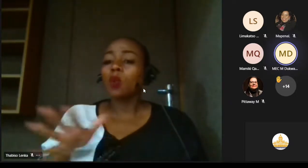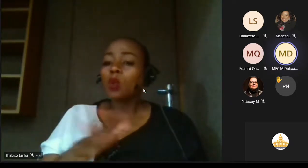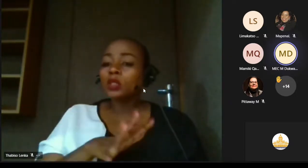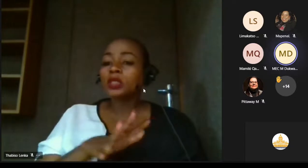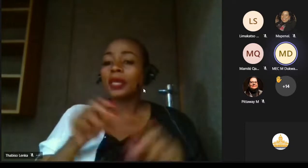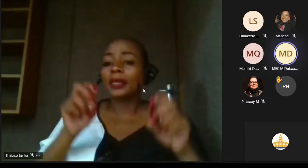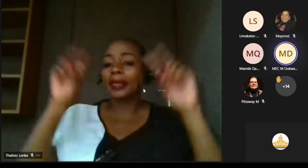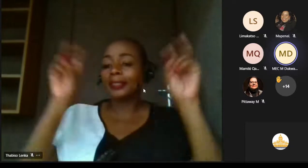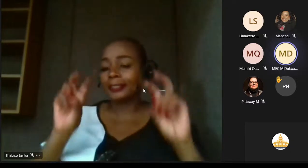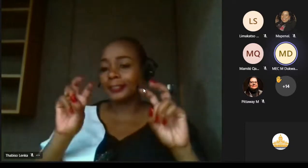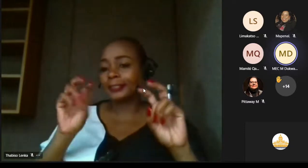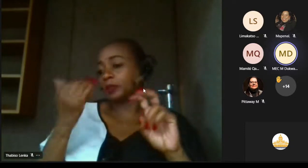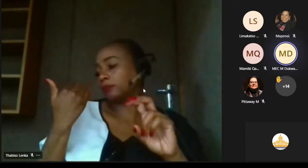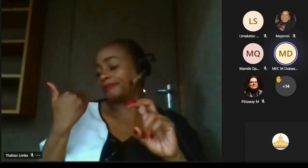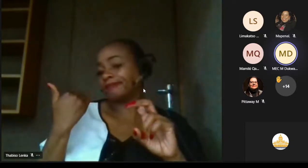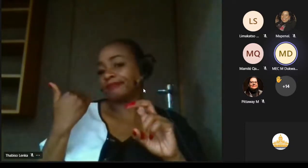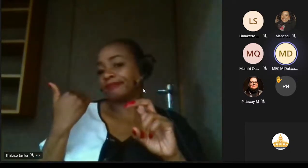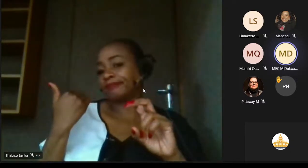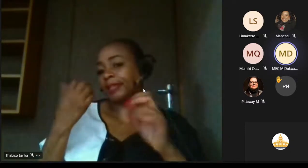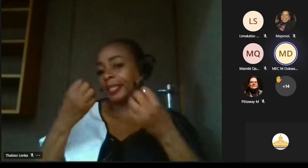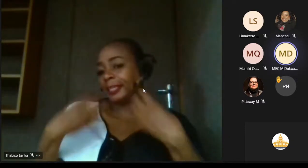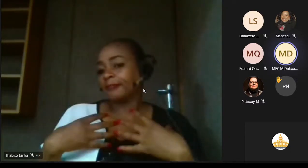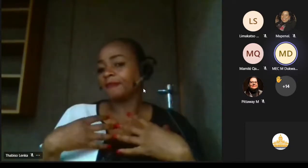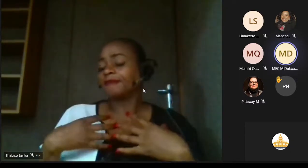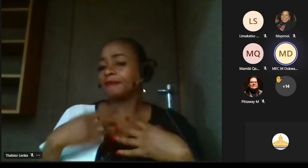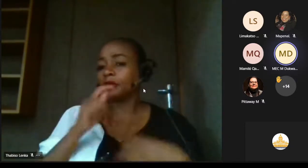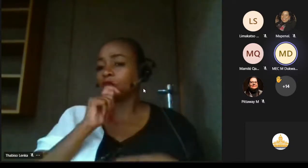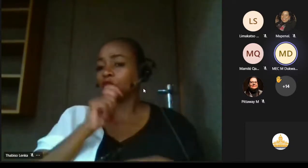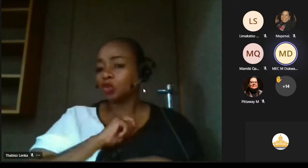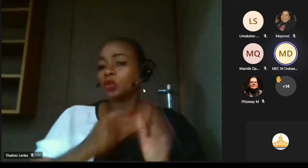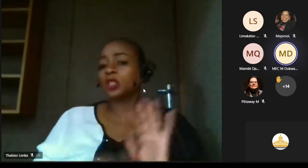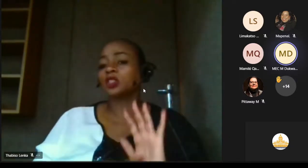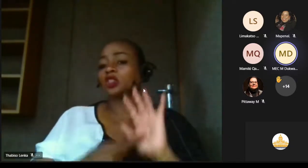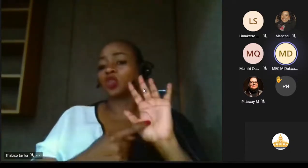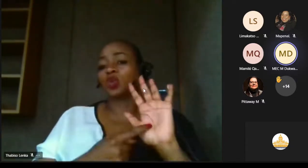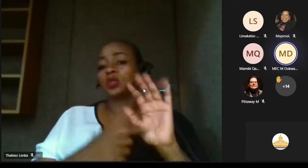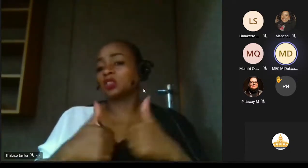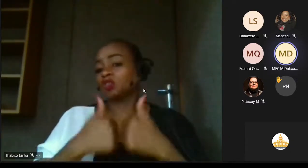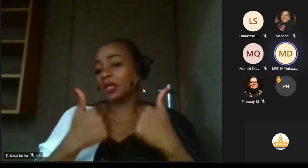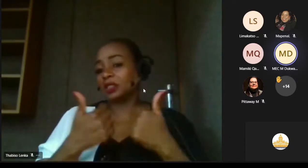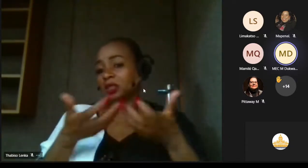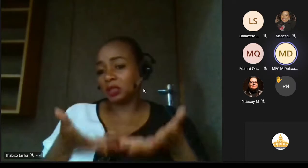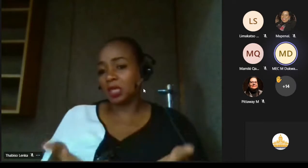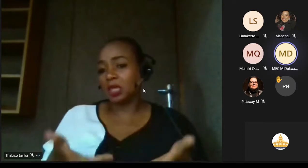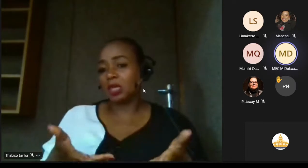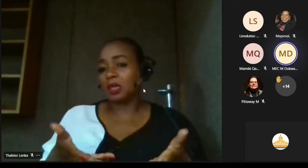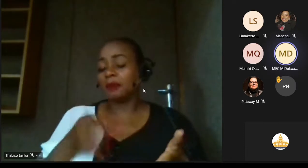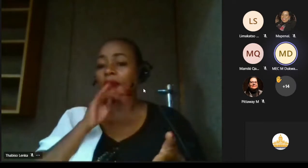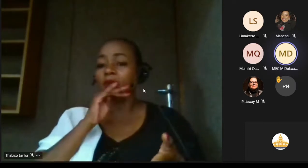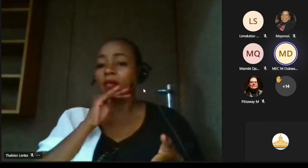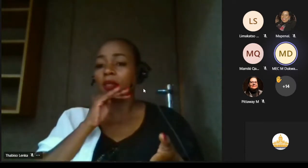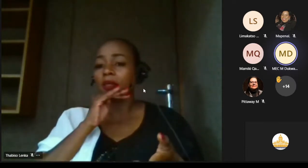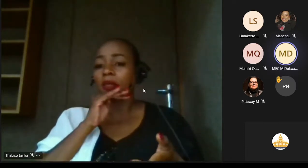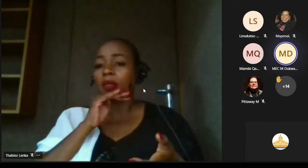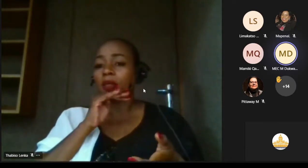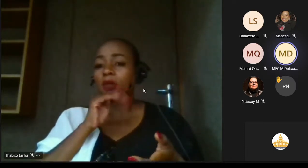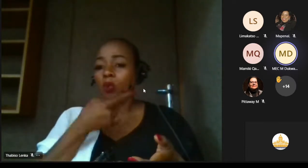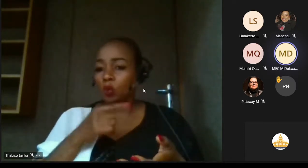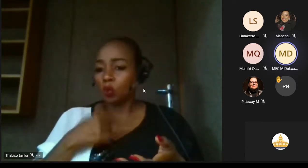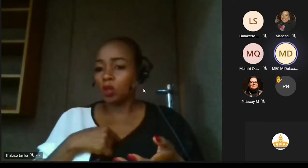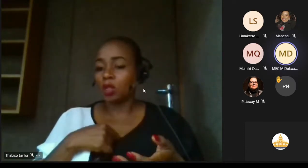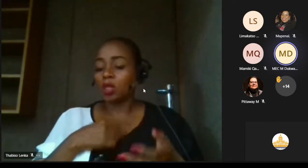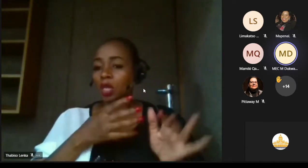recent elections provide evidence of these particular challenges, which often leads to disastrous